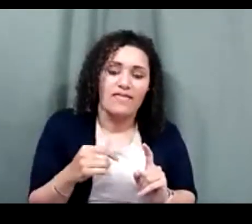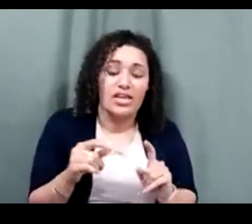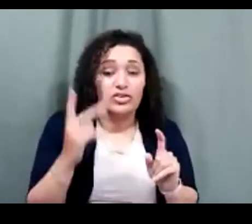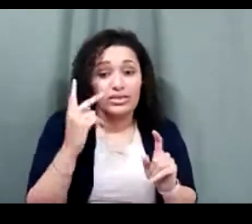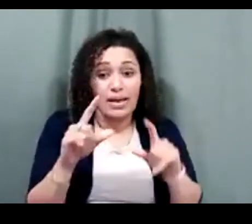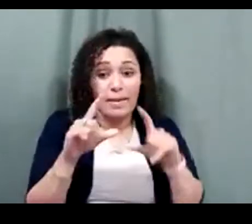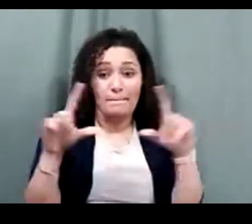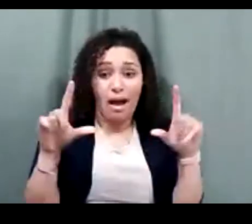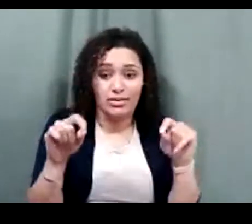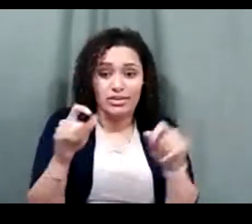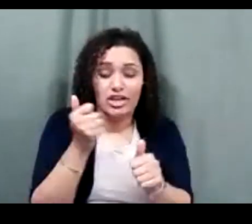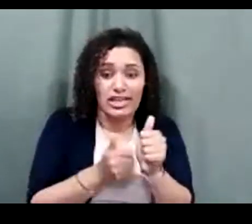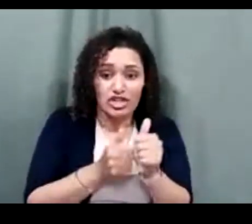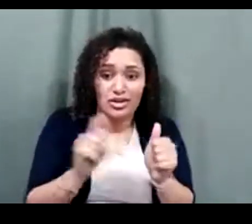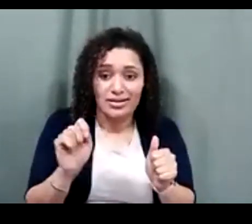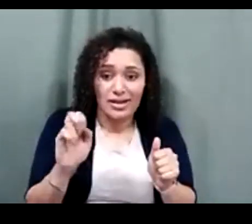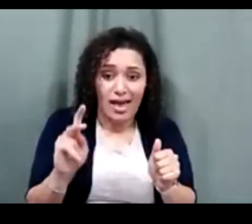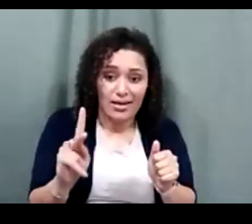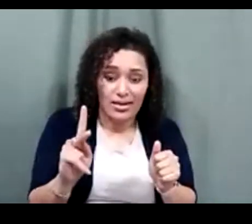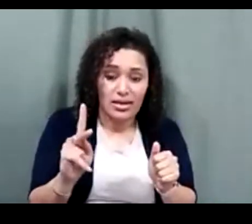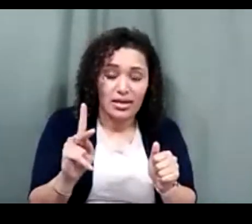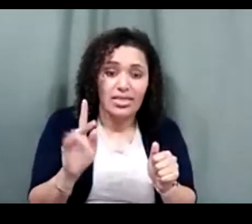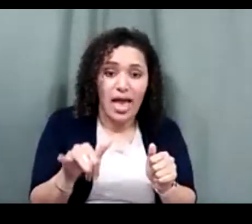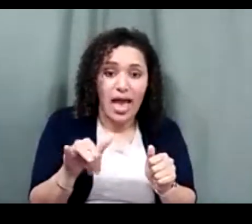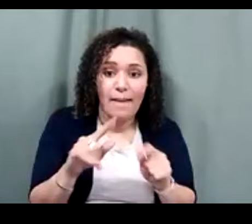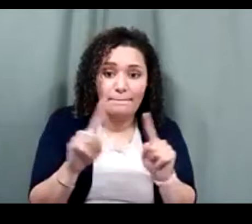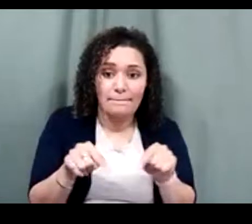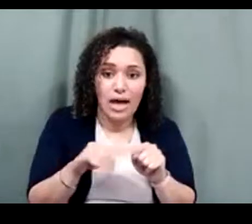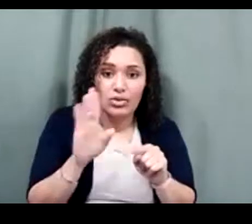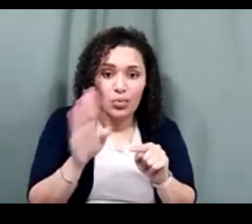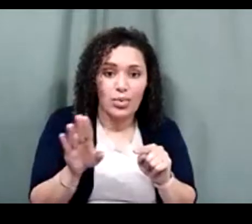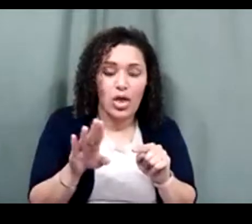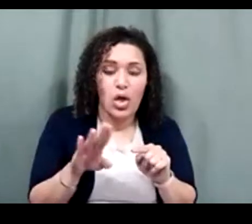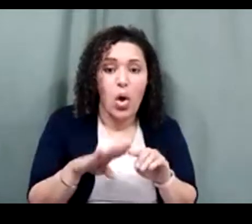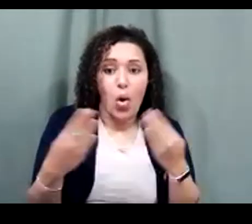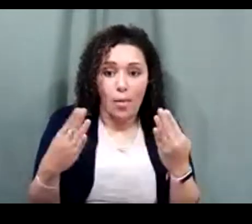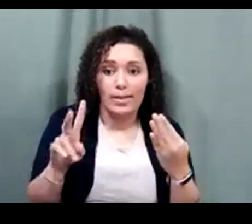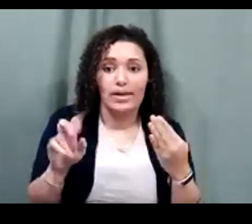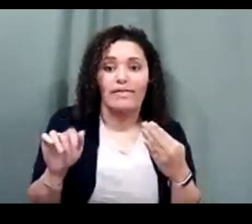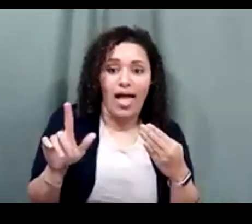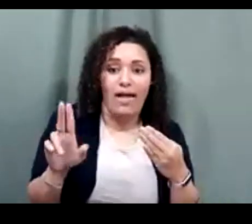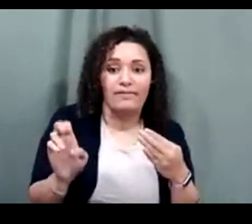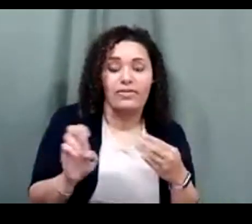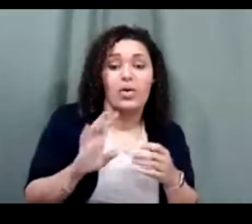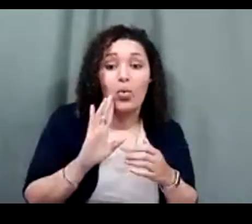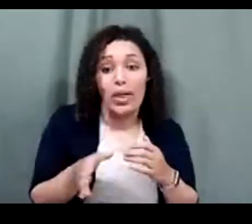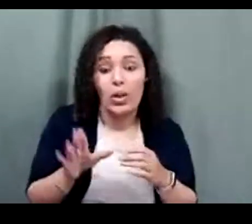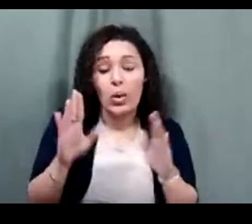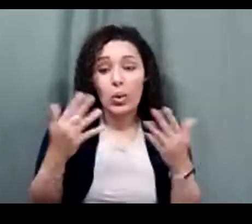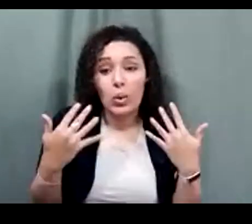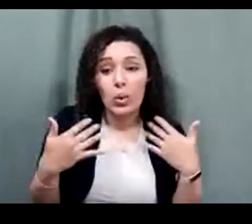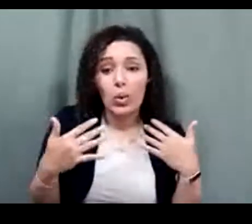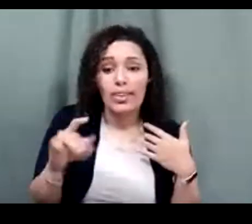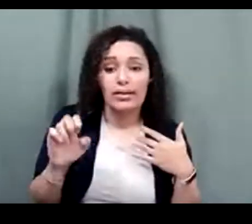tank. If the tank starts to get too hot, that box will open a valve and bring cooling to the tank. So